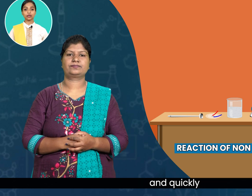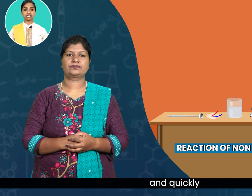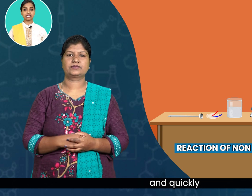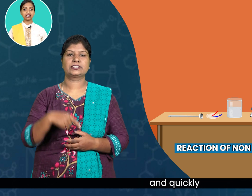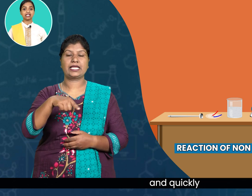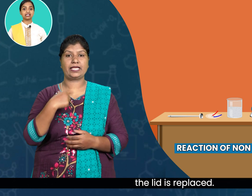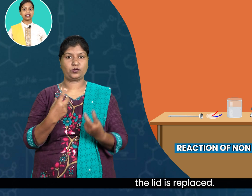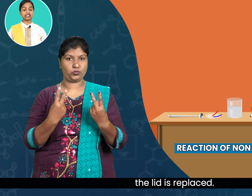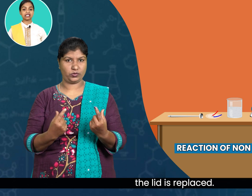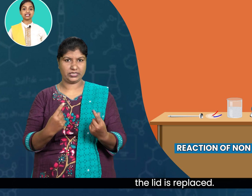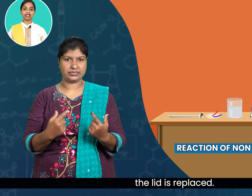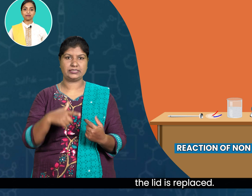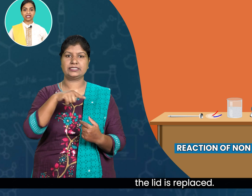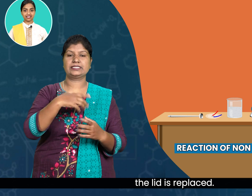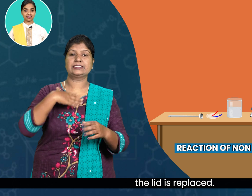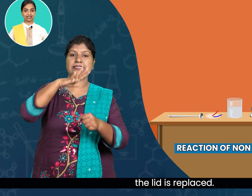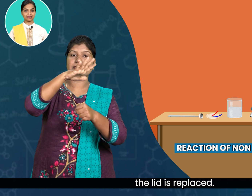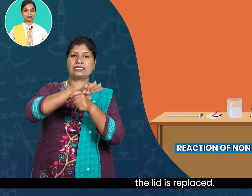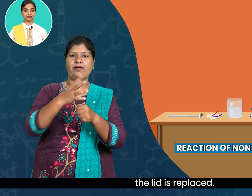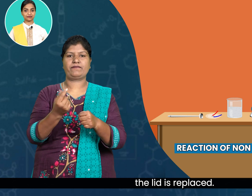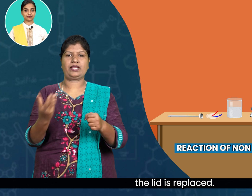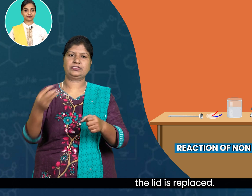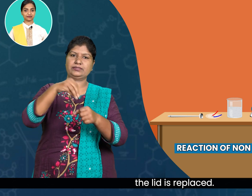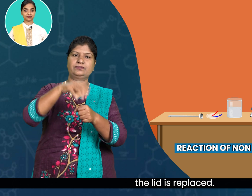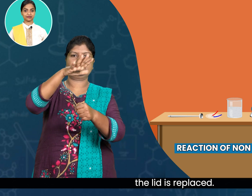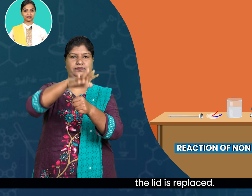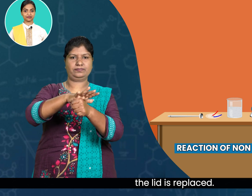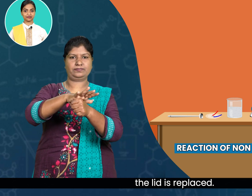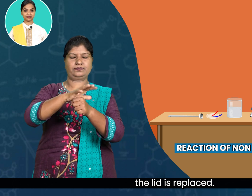and quickly the lid is replaced.